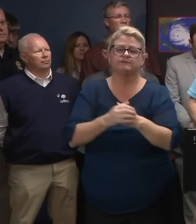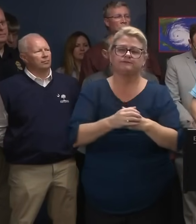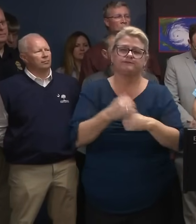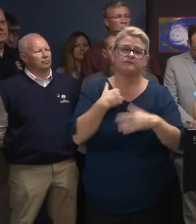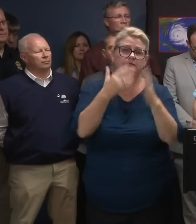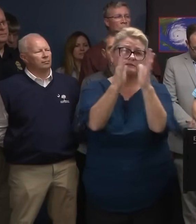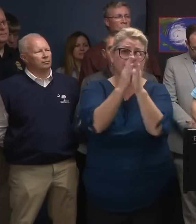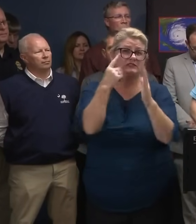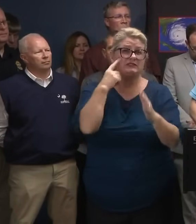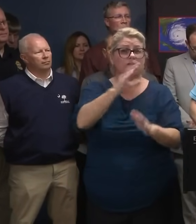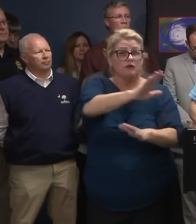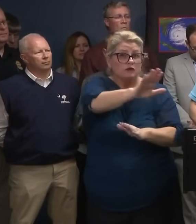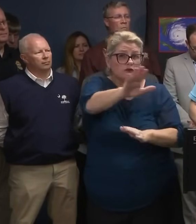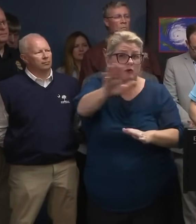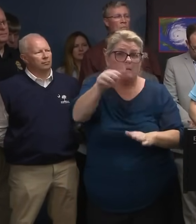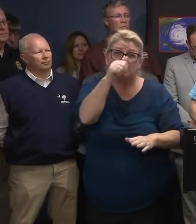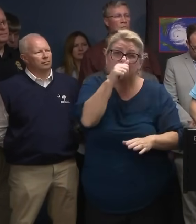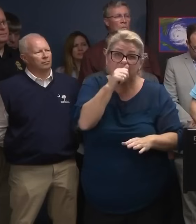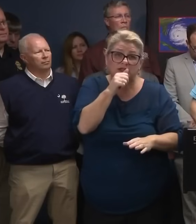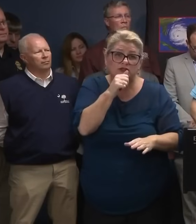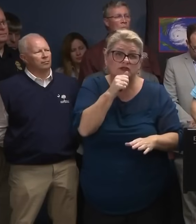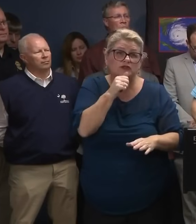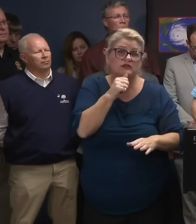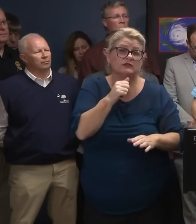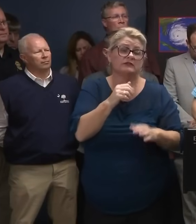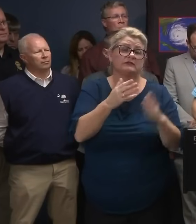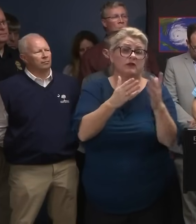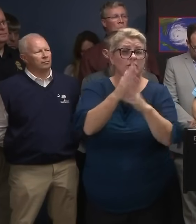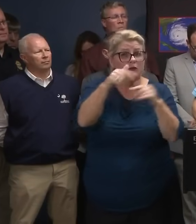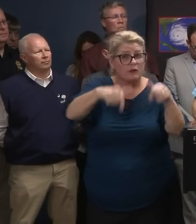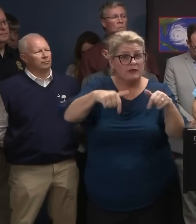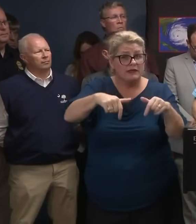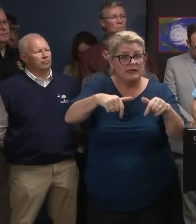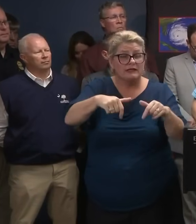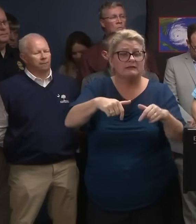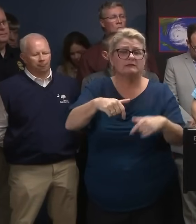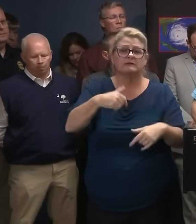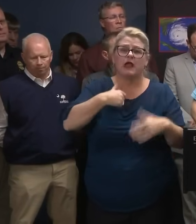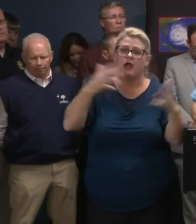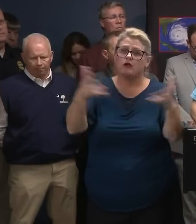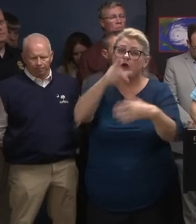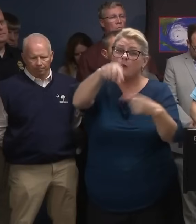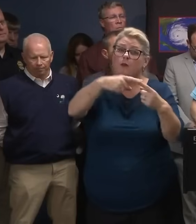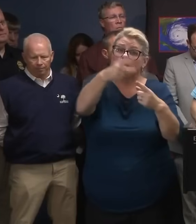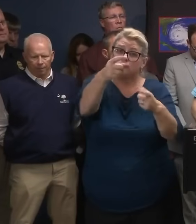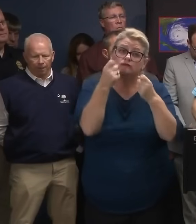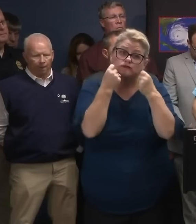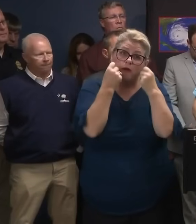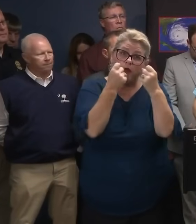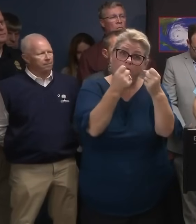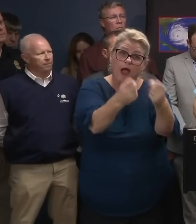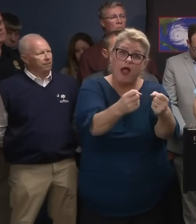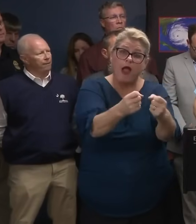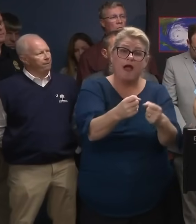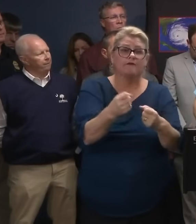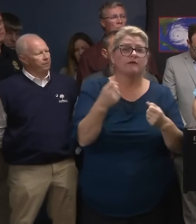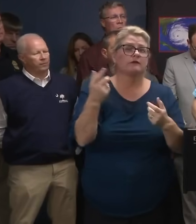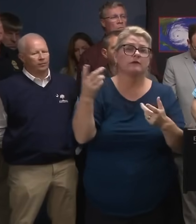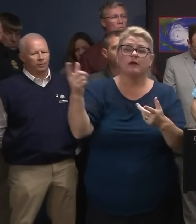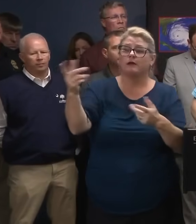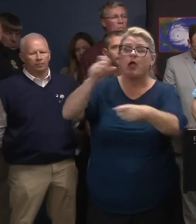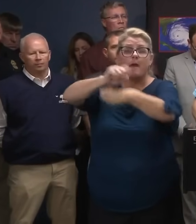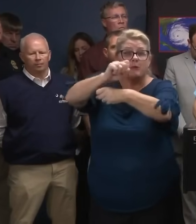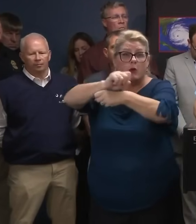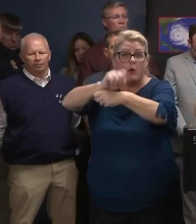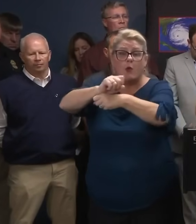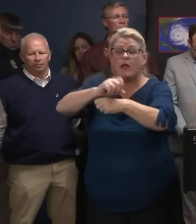for the public's patience through this disaster. I encourage motorists when they come across, whether it's a public works crew,